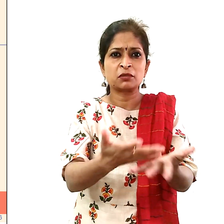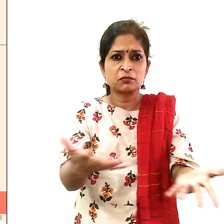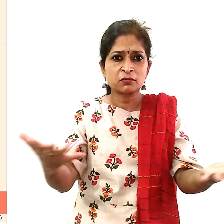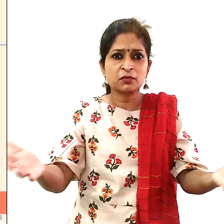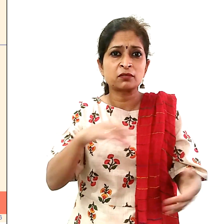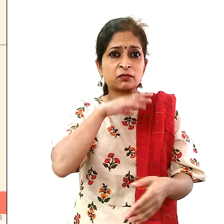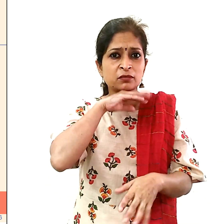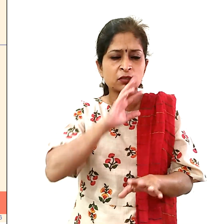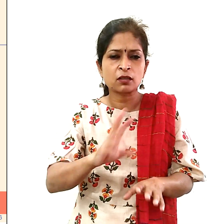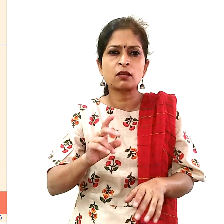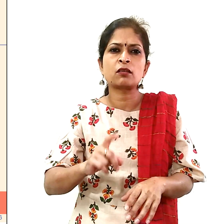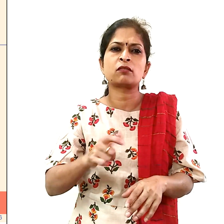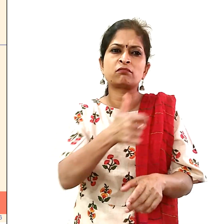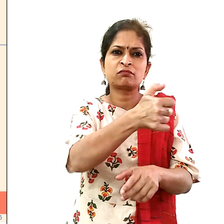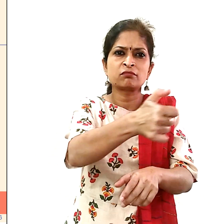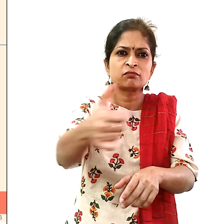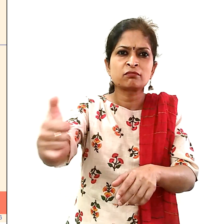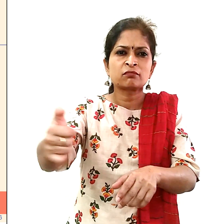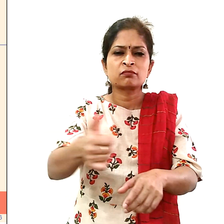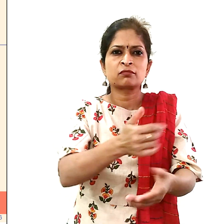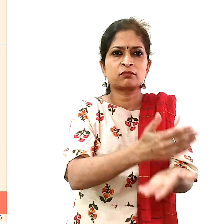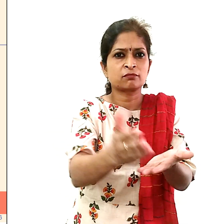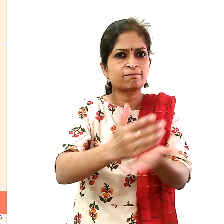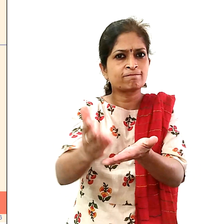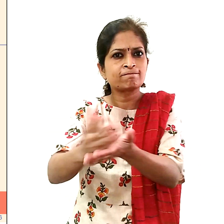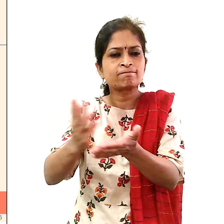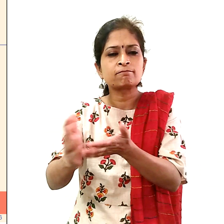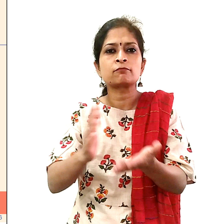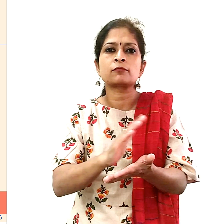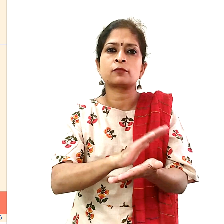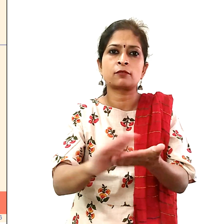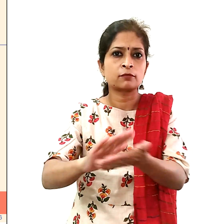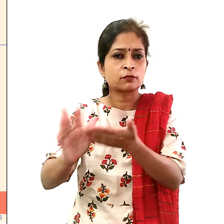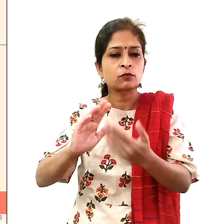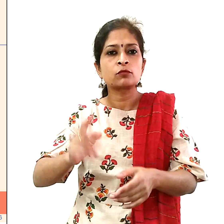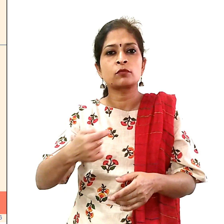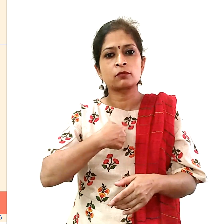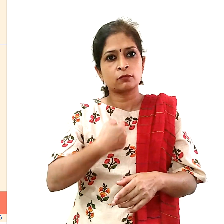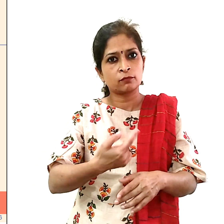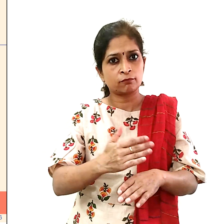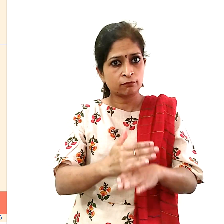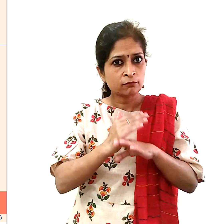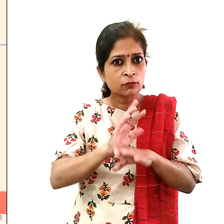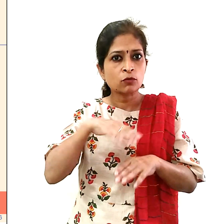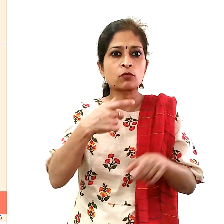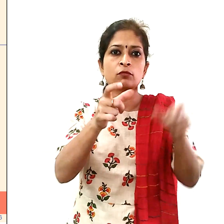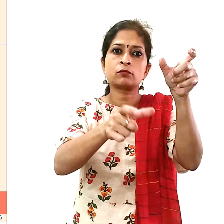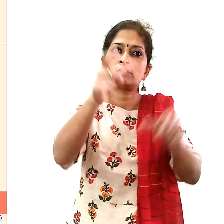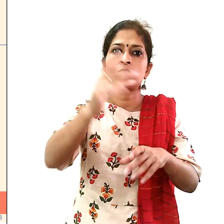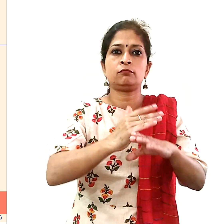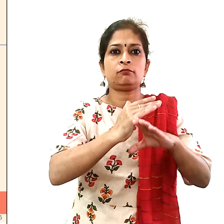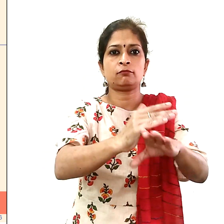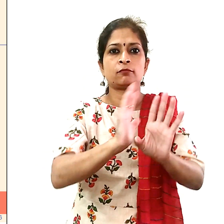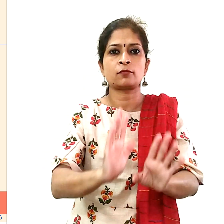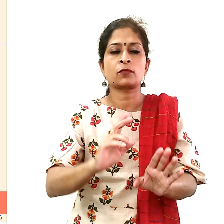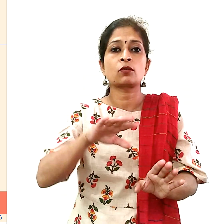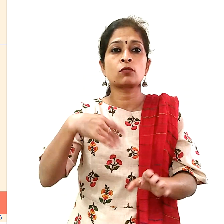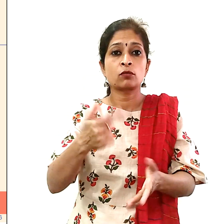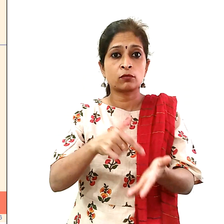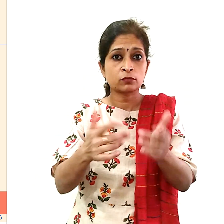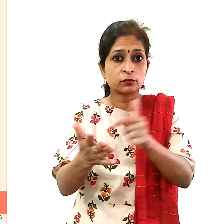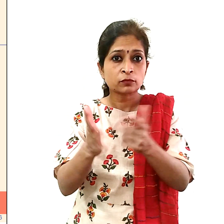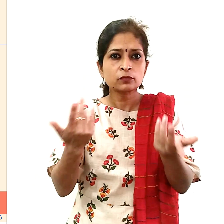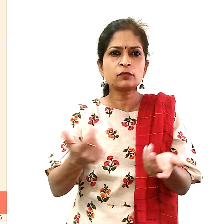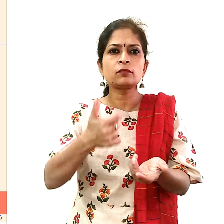simple disinfectant to kill the virus and protect yourself and others. Clean your hands with an